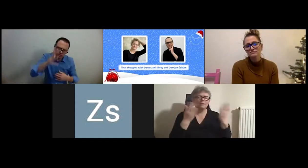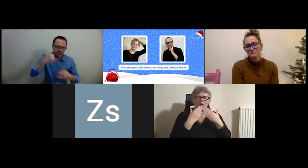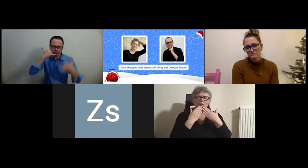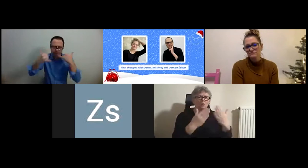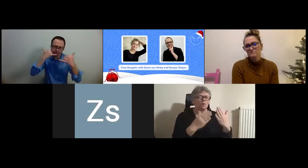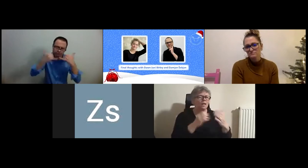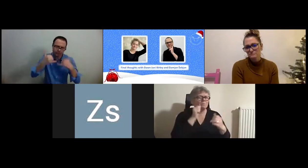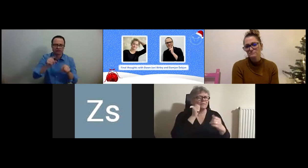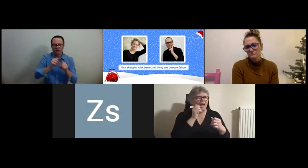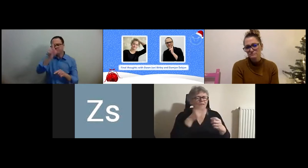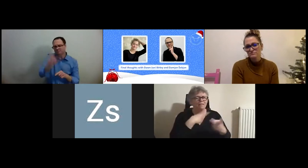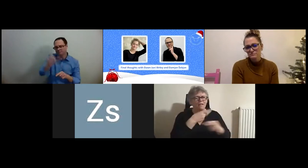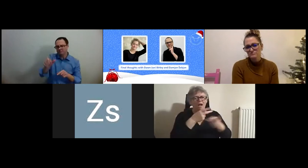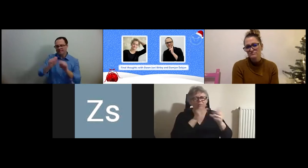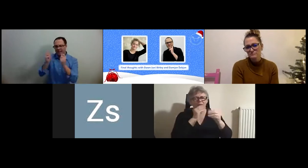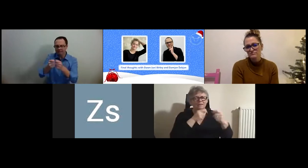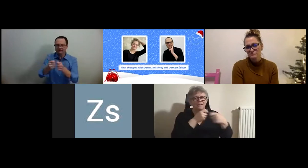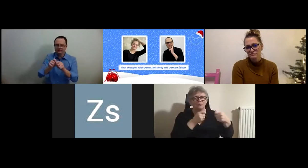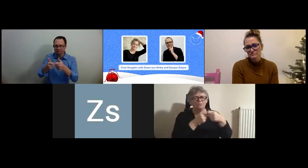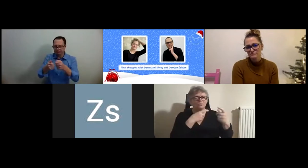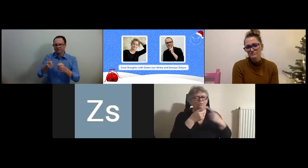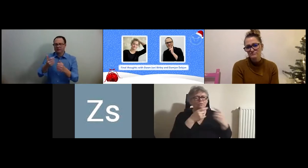and to my tech team. We were in